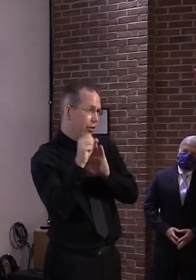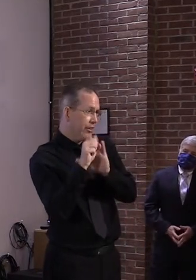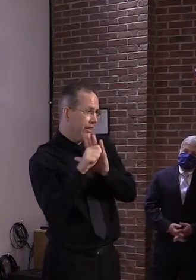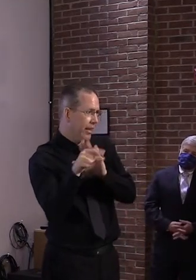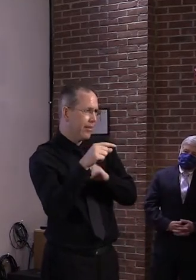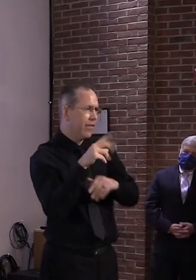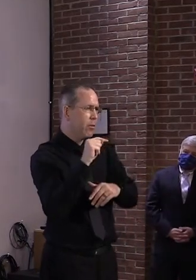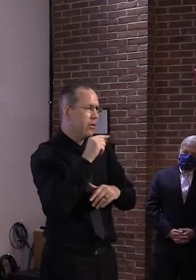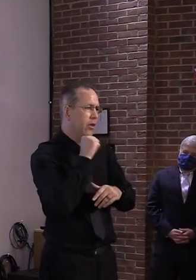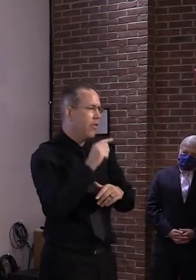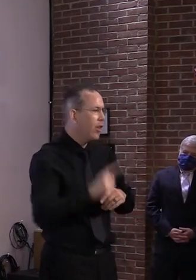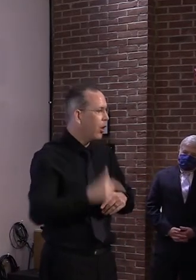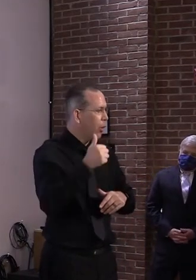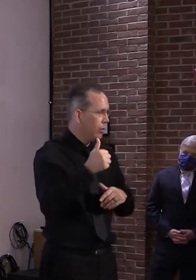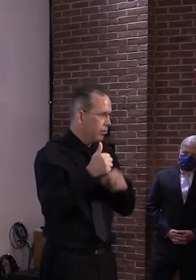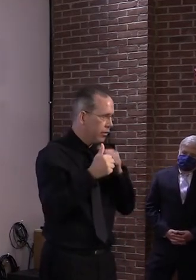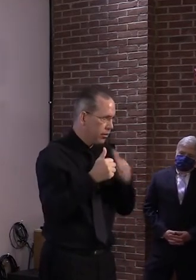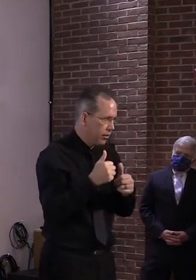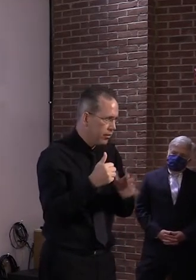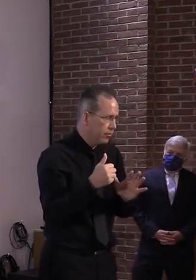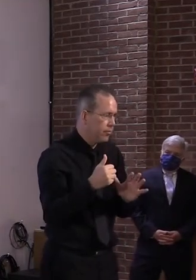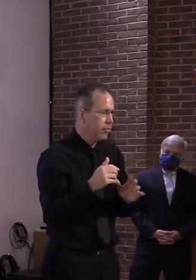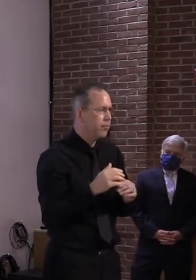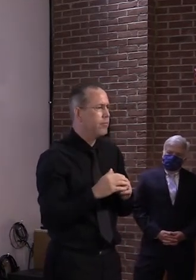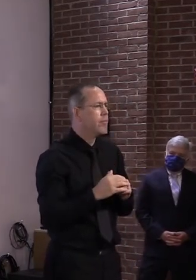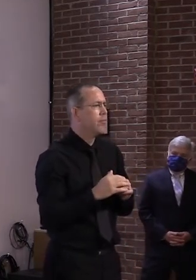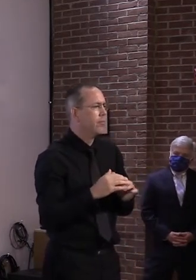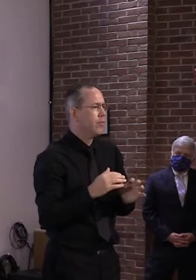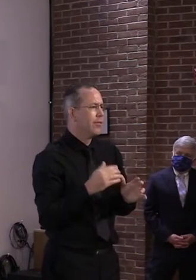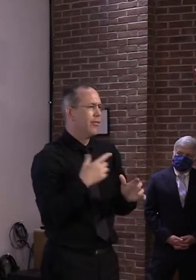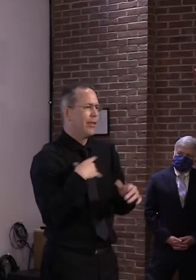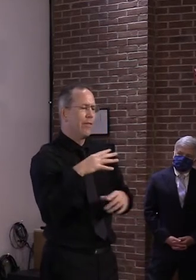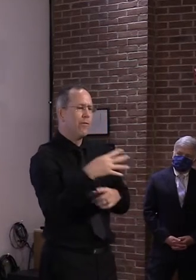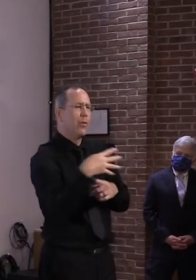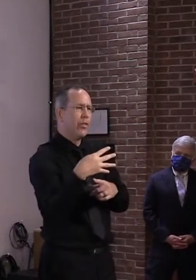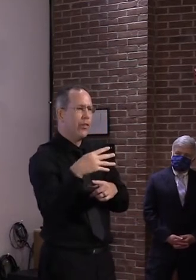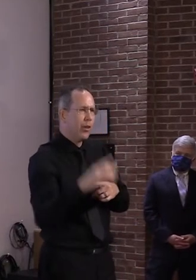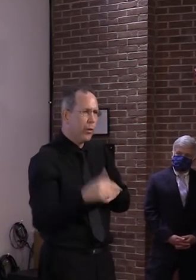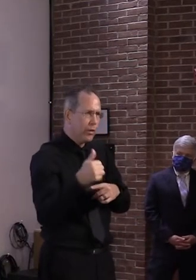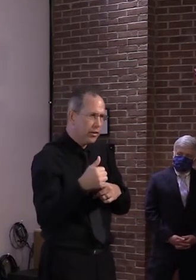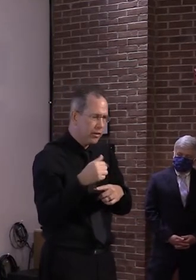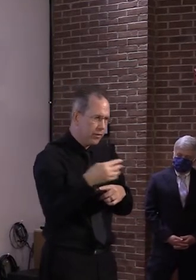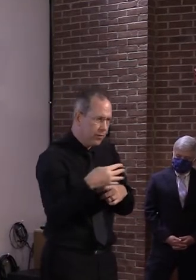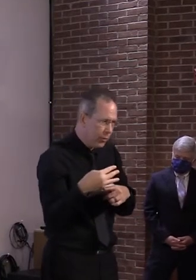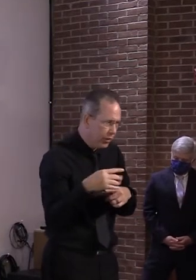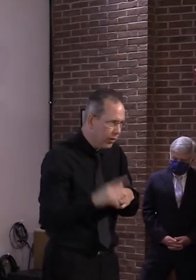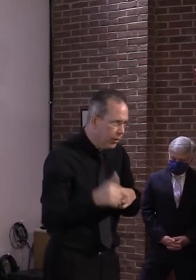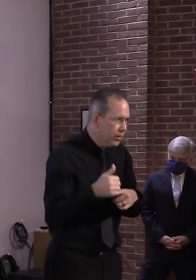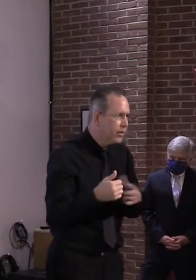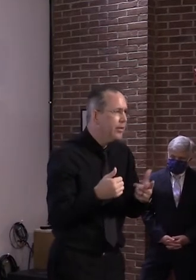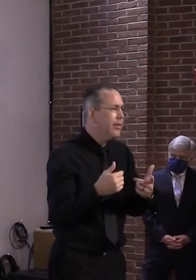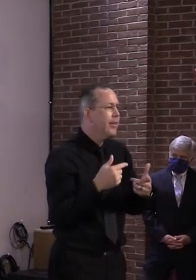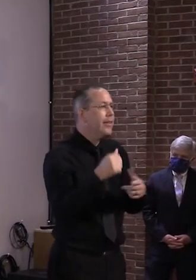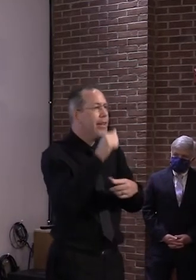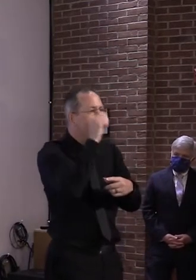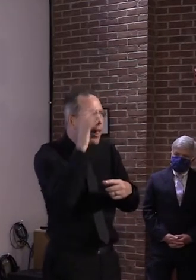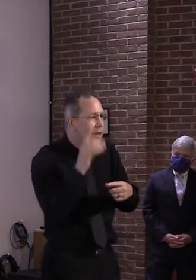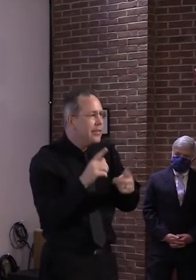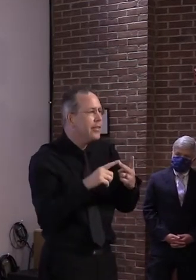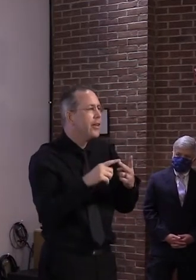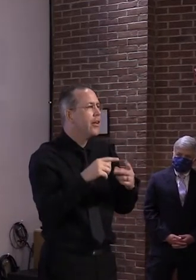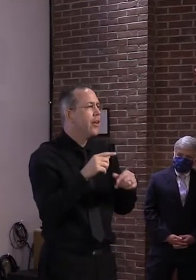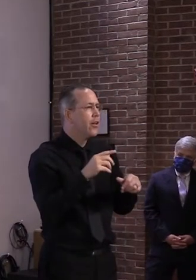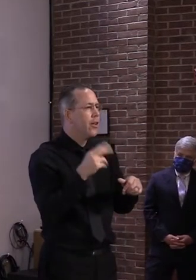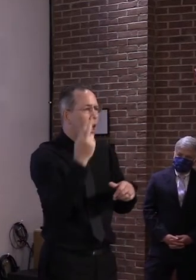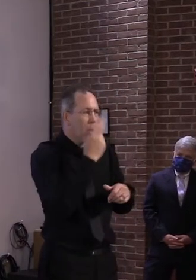Montana is the lowest, Alaska, Hawaii, and then Vermont. So we have a lot to be proud of, a lot to be thankful